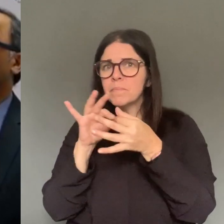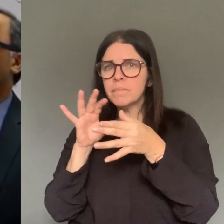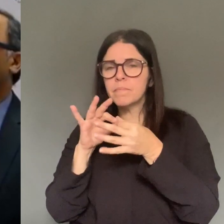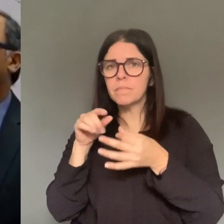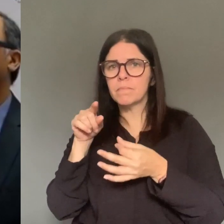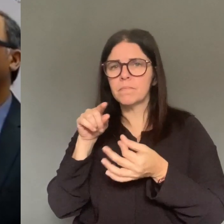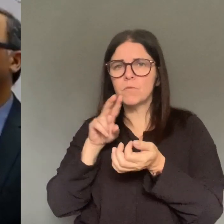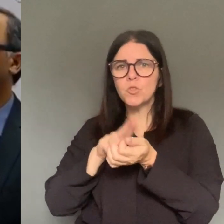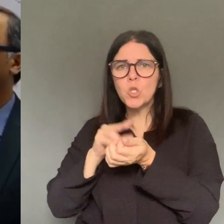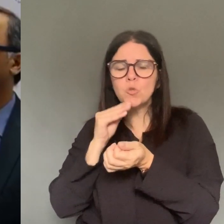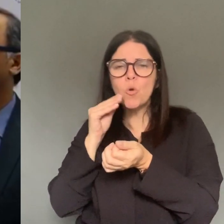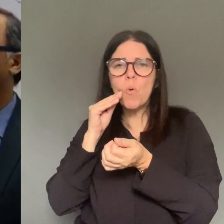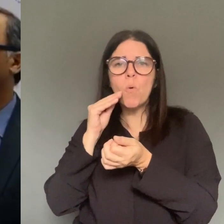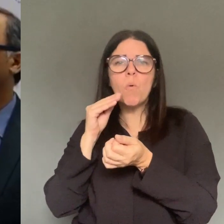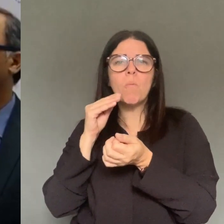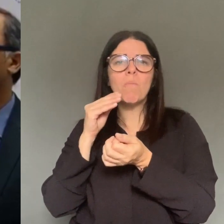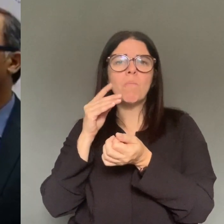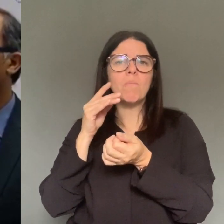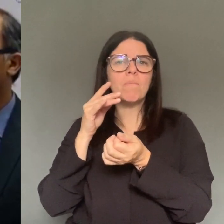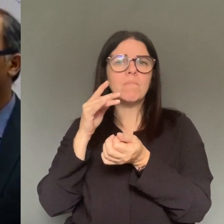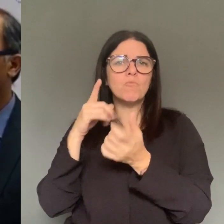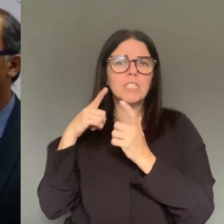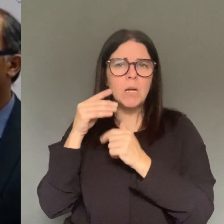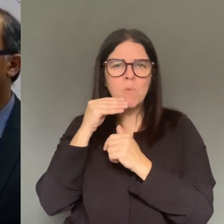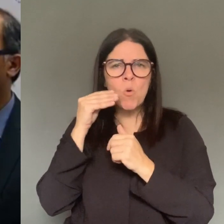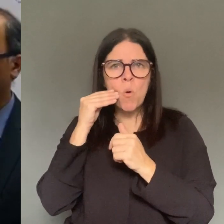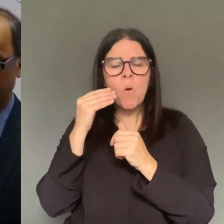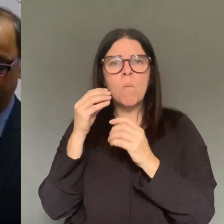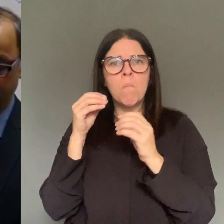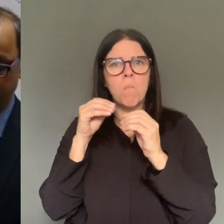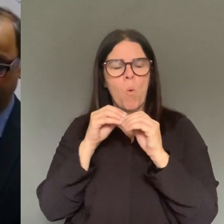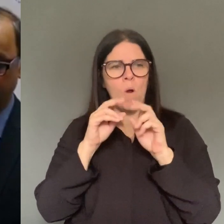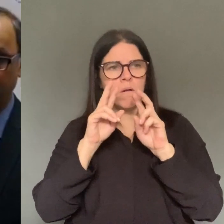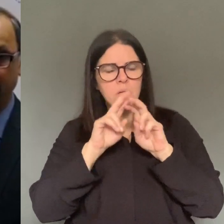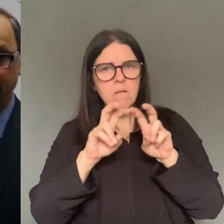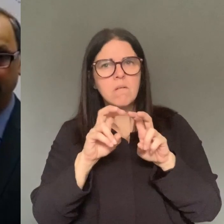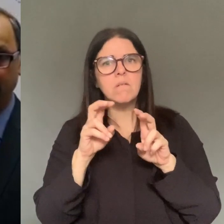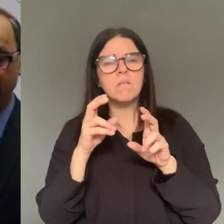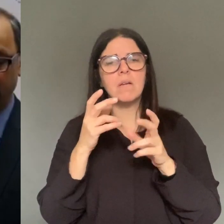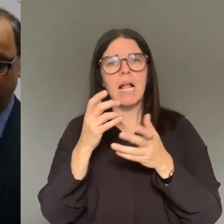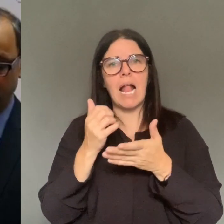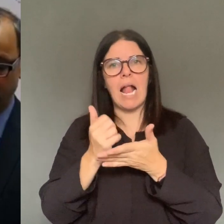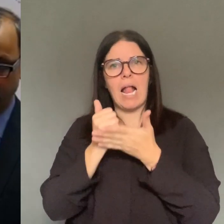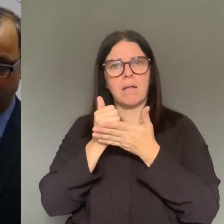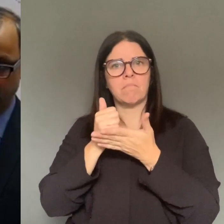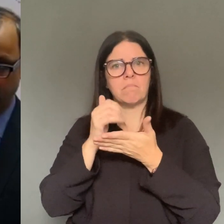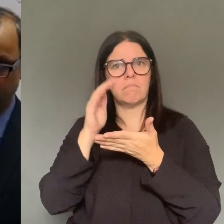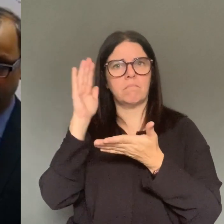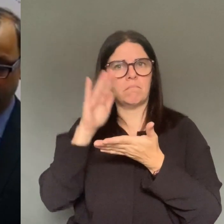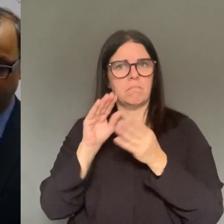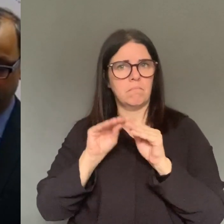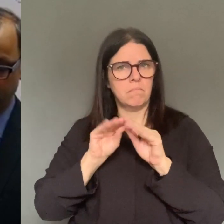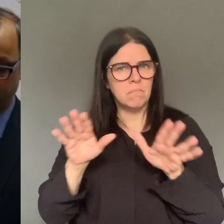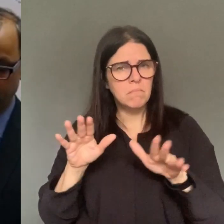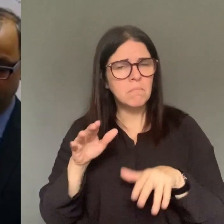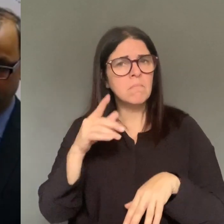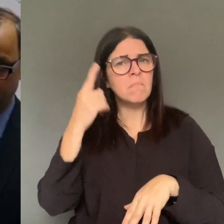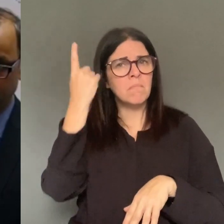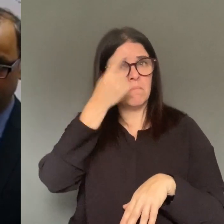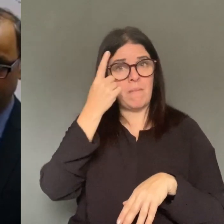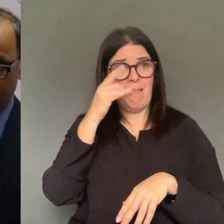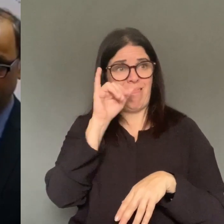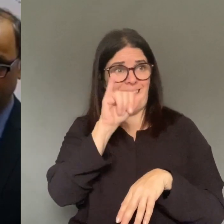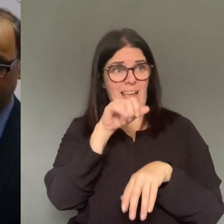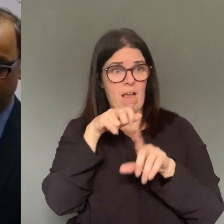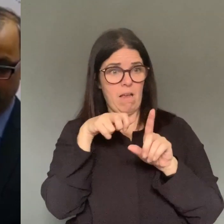We'll now take questions from the media. We'll start with Blackburn. Hi, yeah, you keep talking